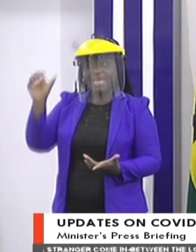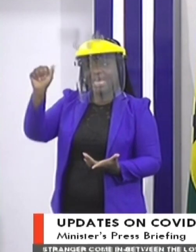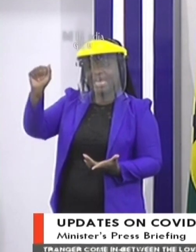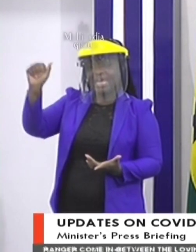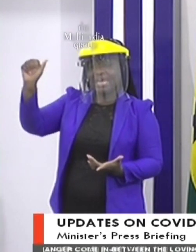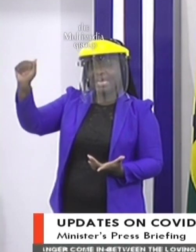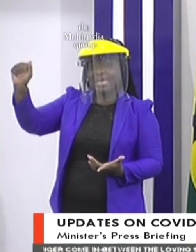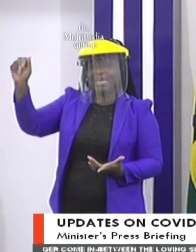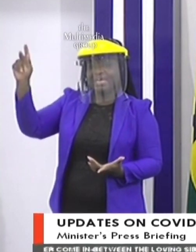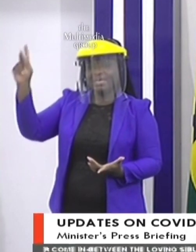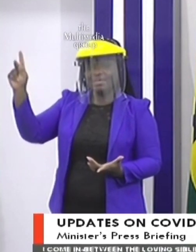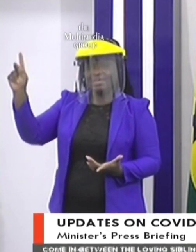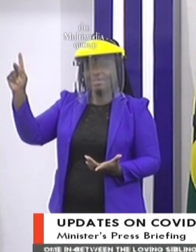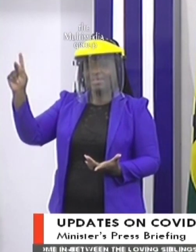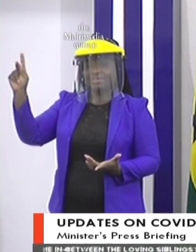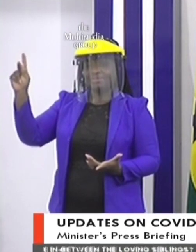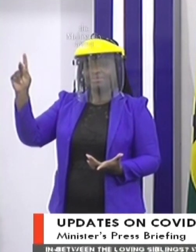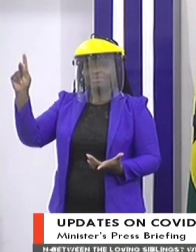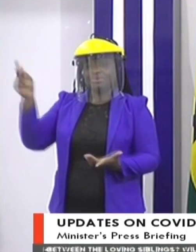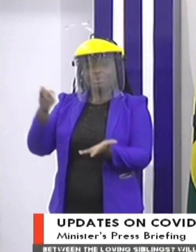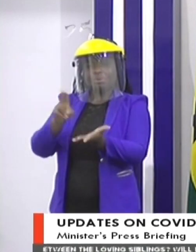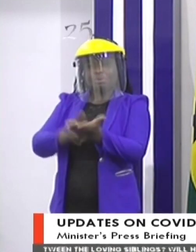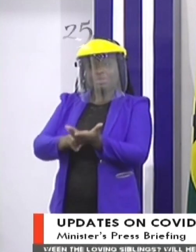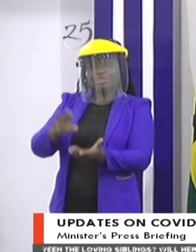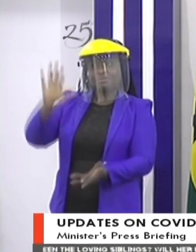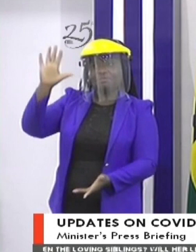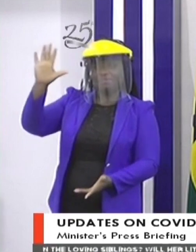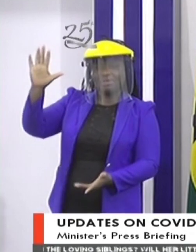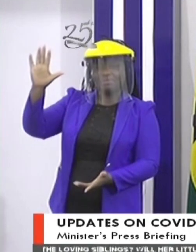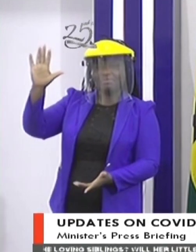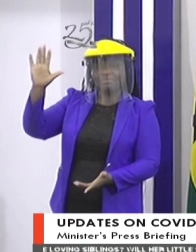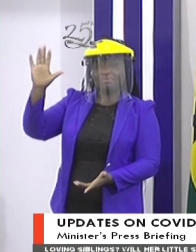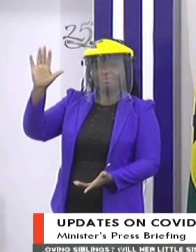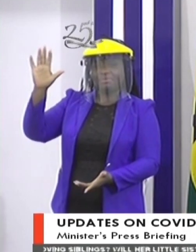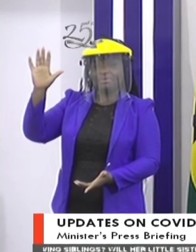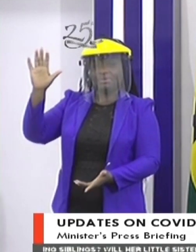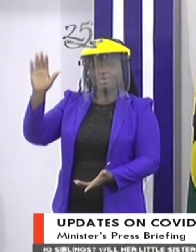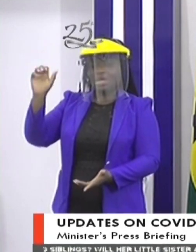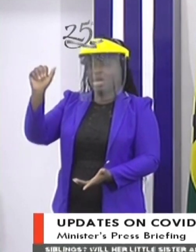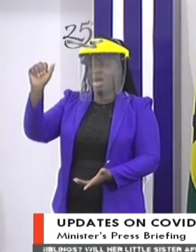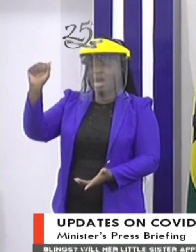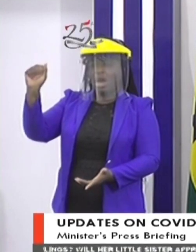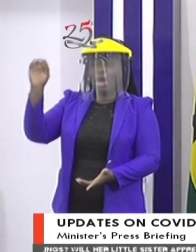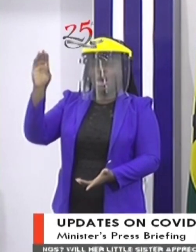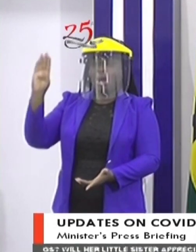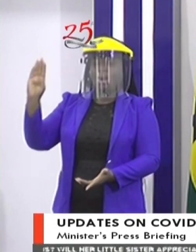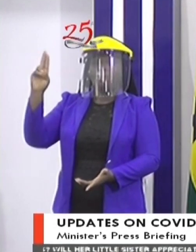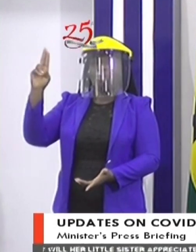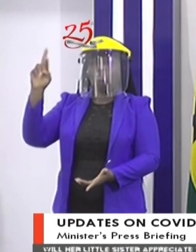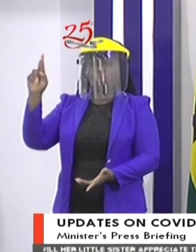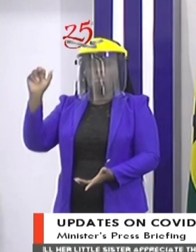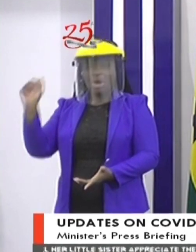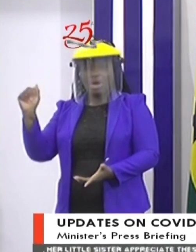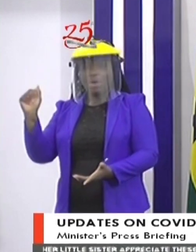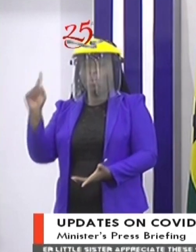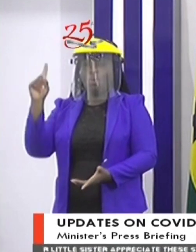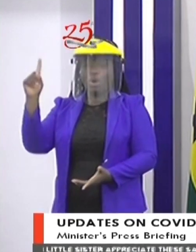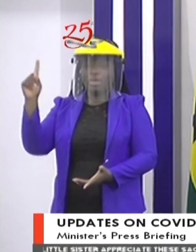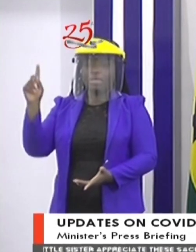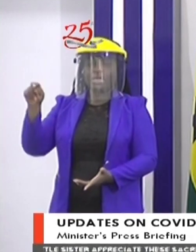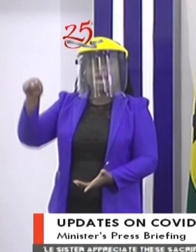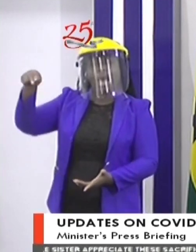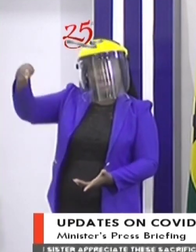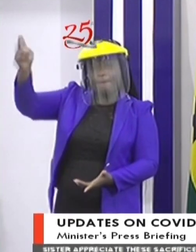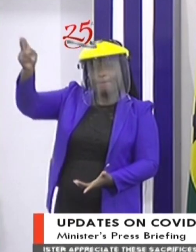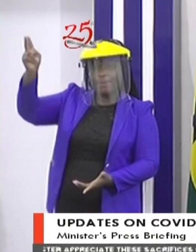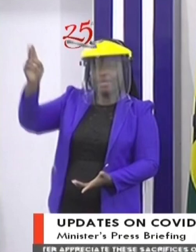AAK, Fansiman. AAK reported 5, Fansiman 3, Ebura Dunkwa 1, and Upper